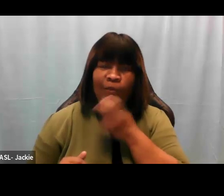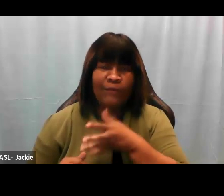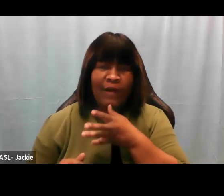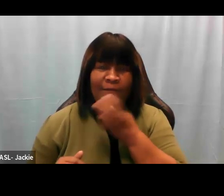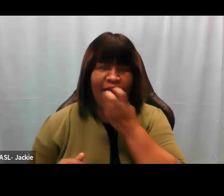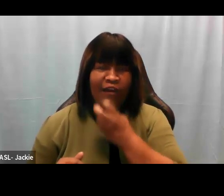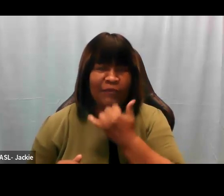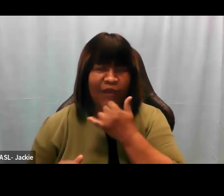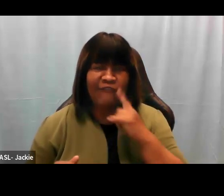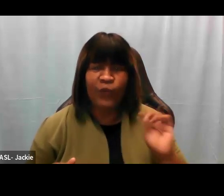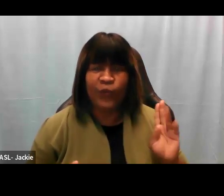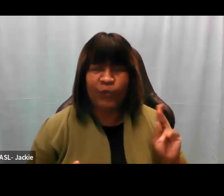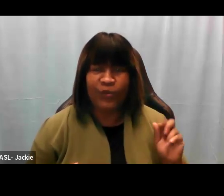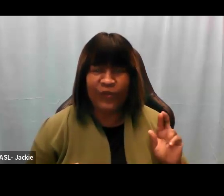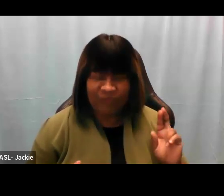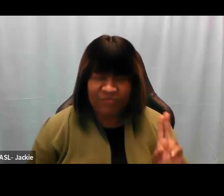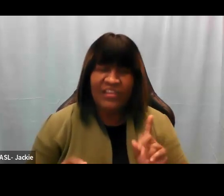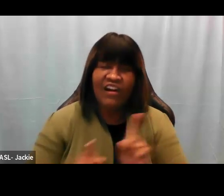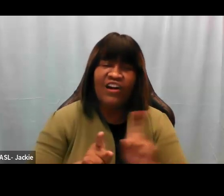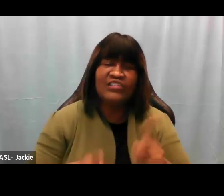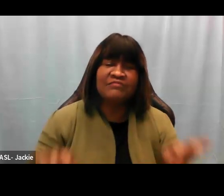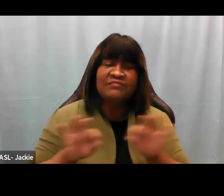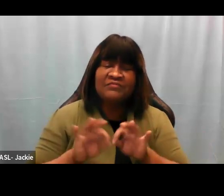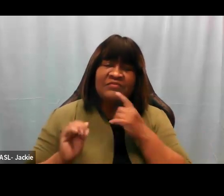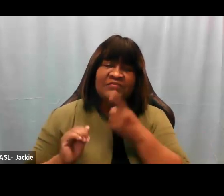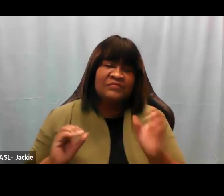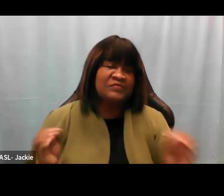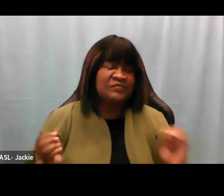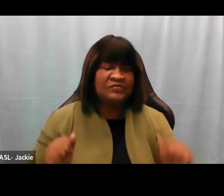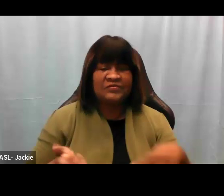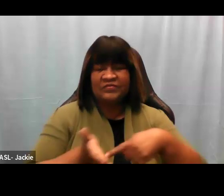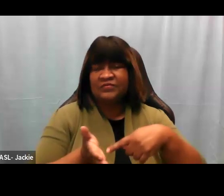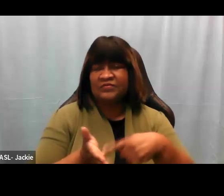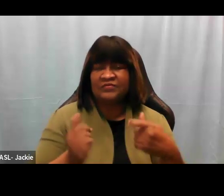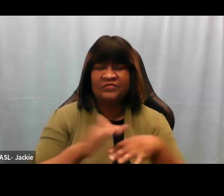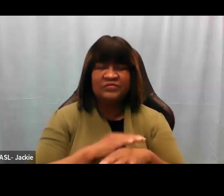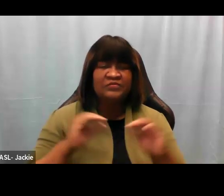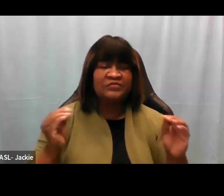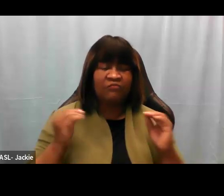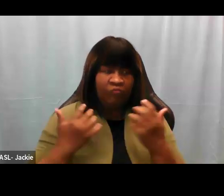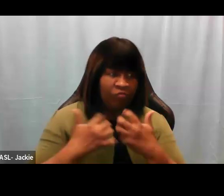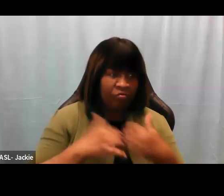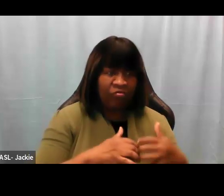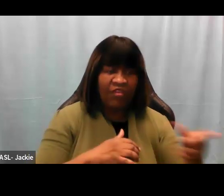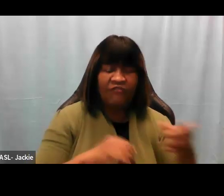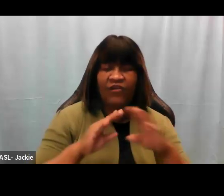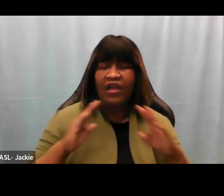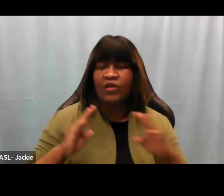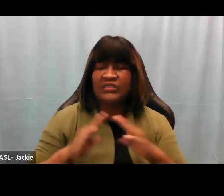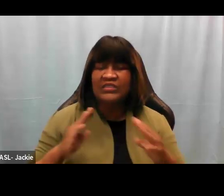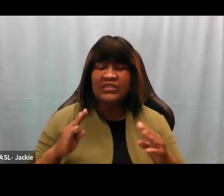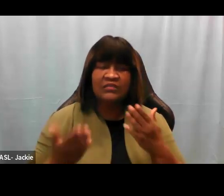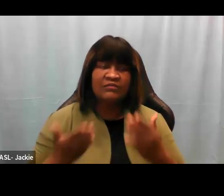makes me giggle. There's also that significant lack of affordable and accessible integrated housing,